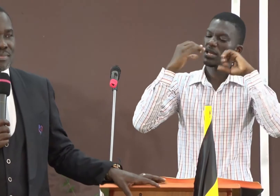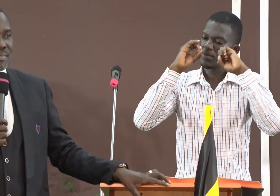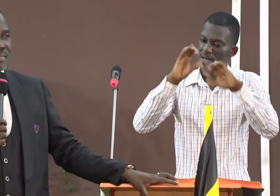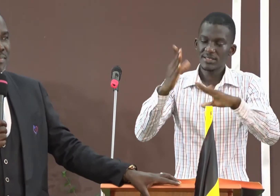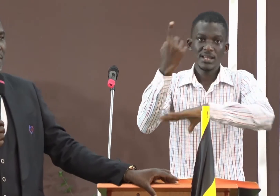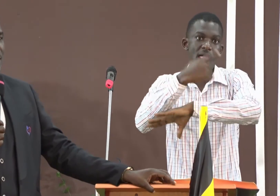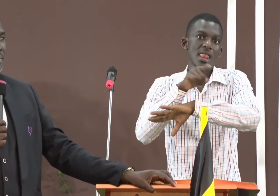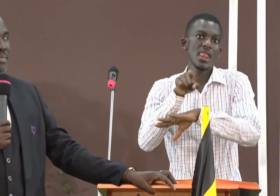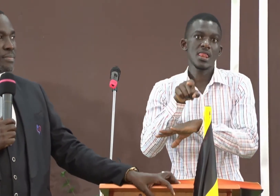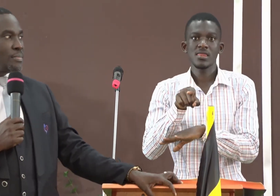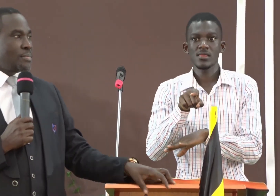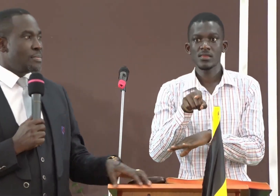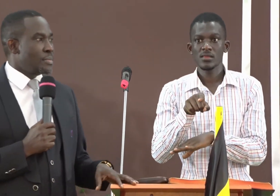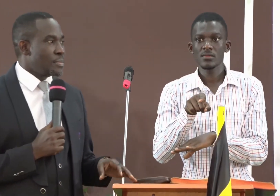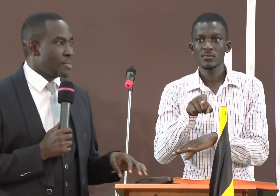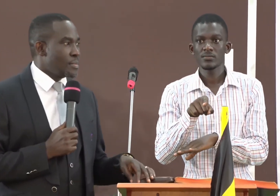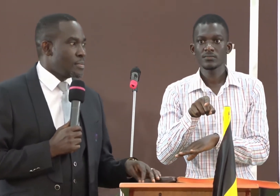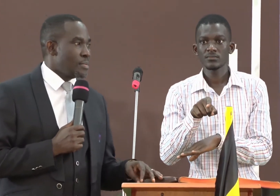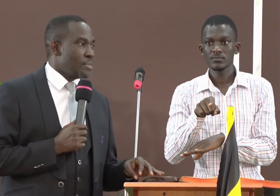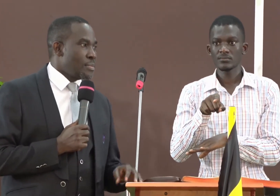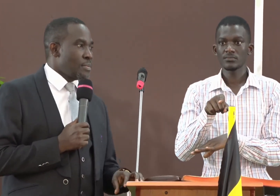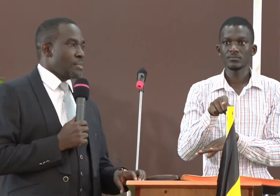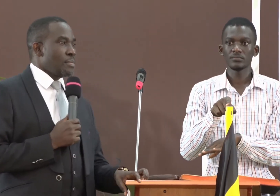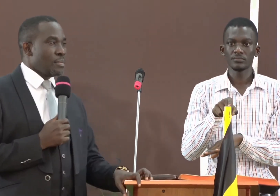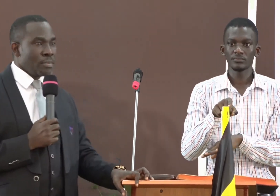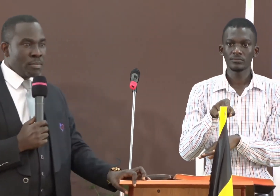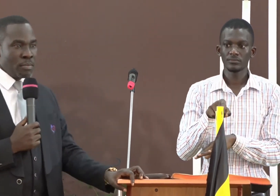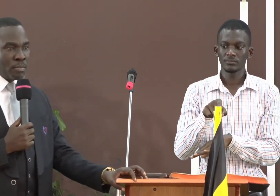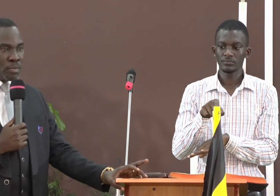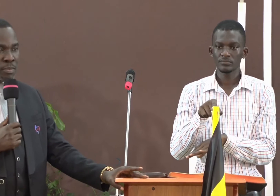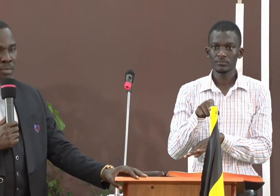know the day at which someone dies was blessed by the Lord.